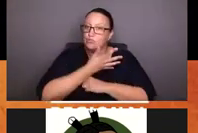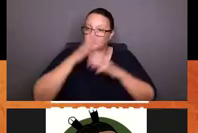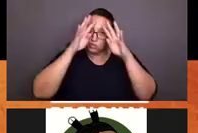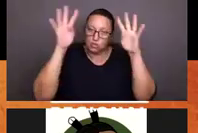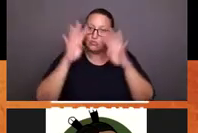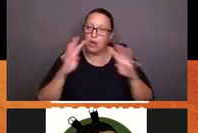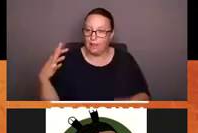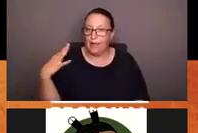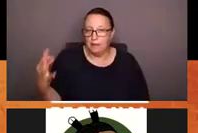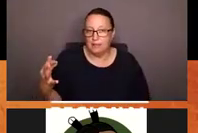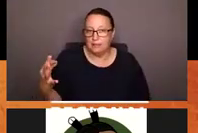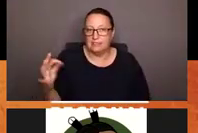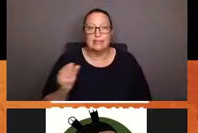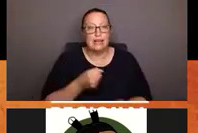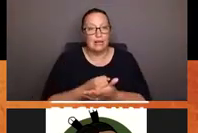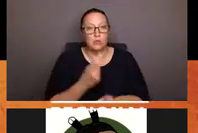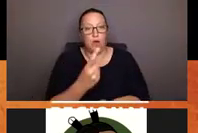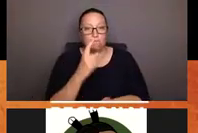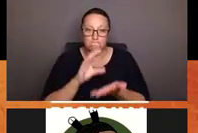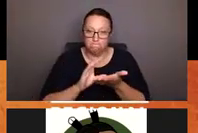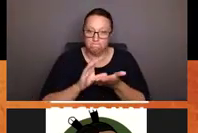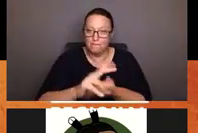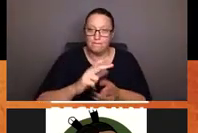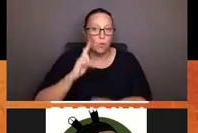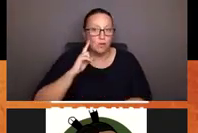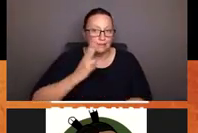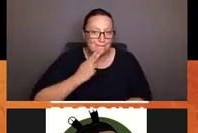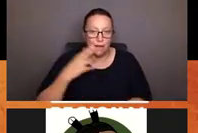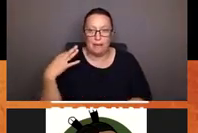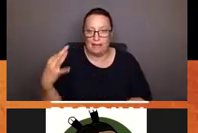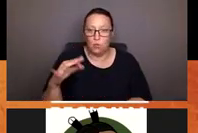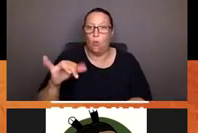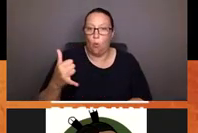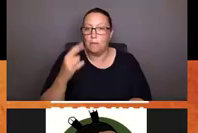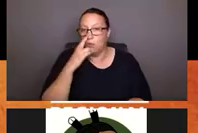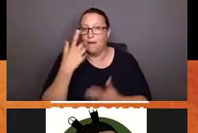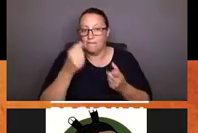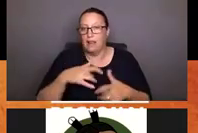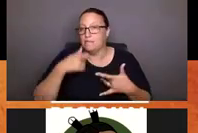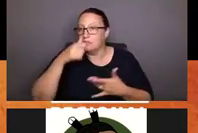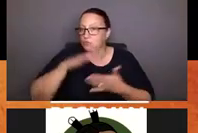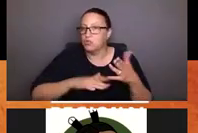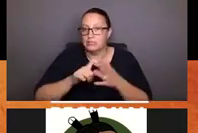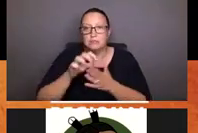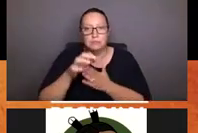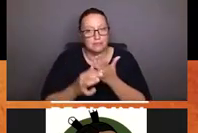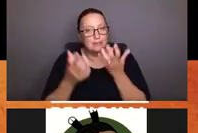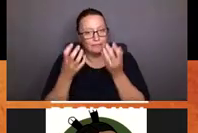applicants, and at least one will be designated for deaf applicants and/or applicants with lived experience of disability.